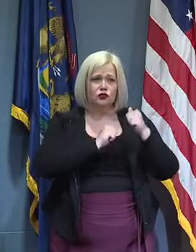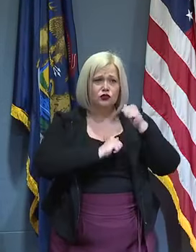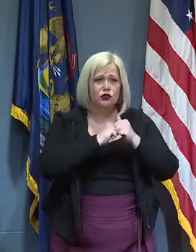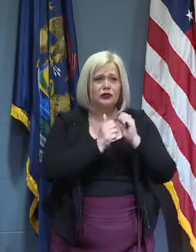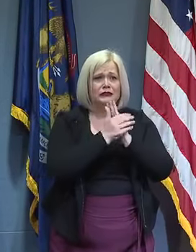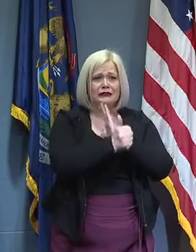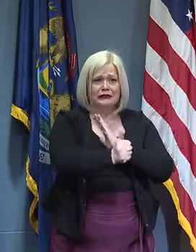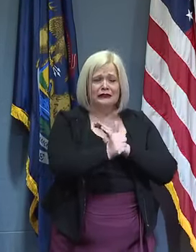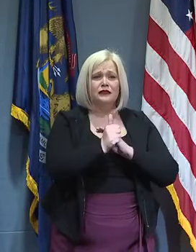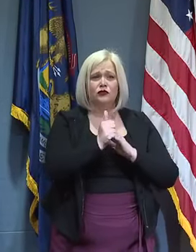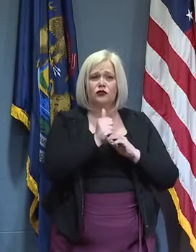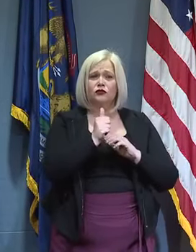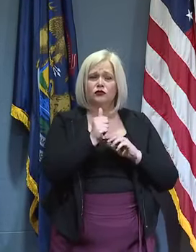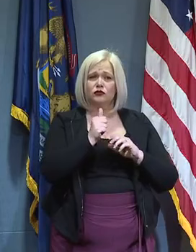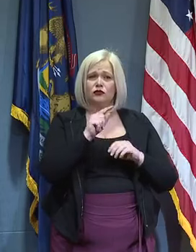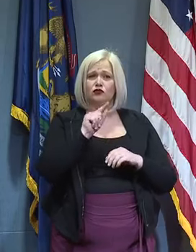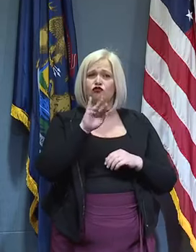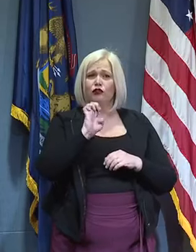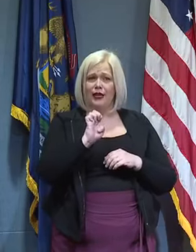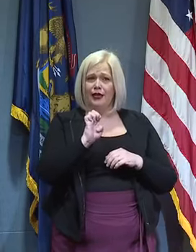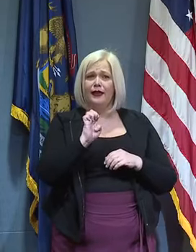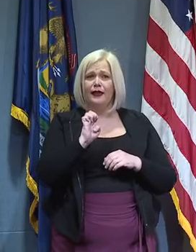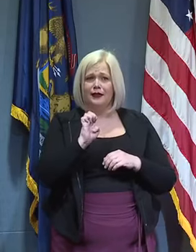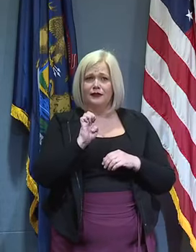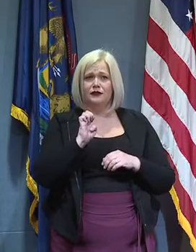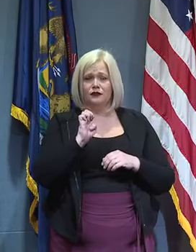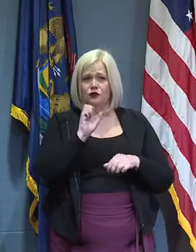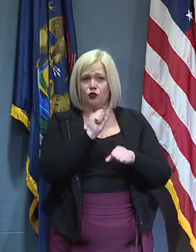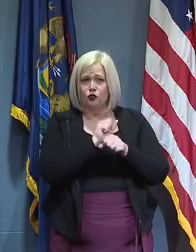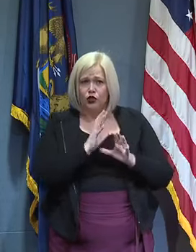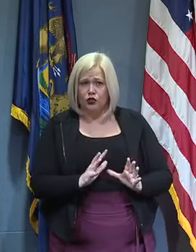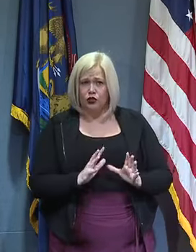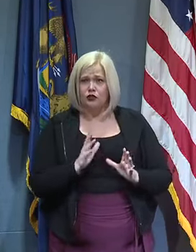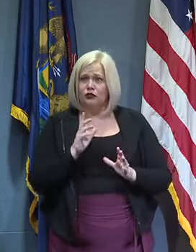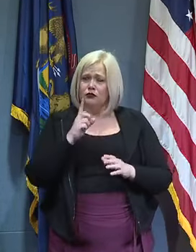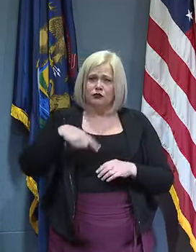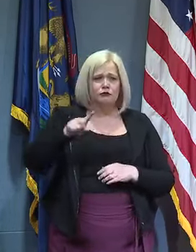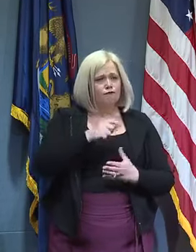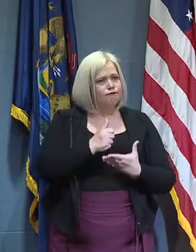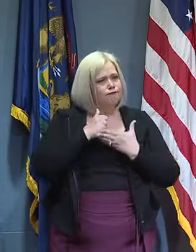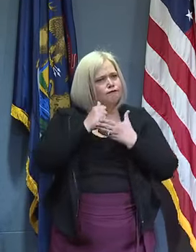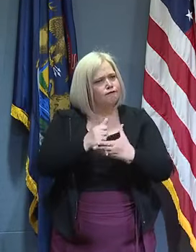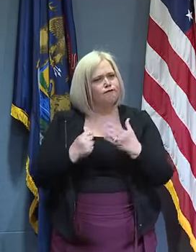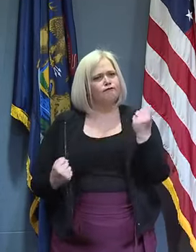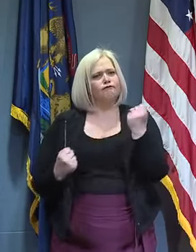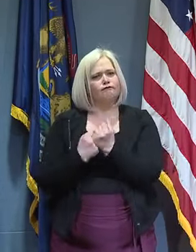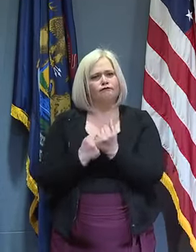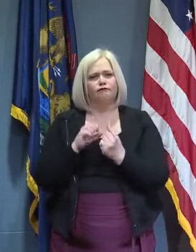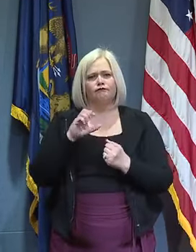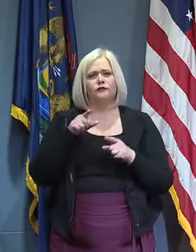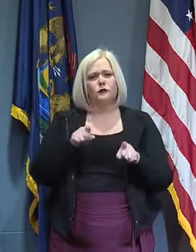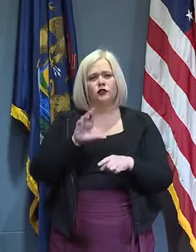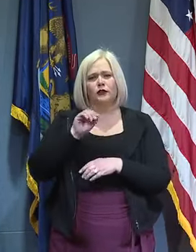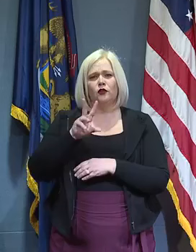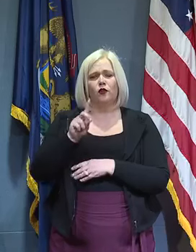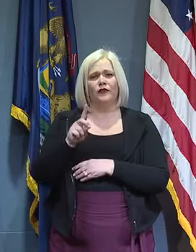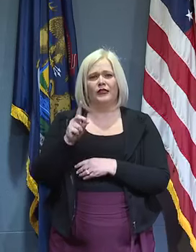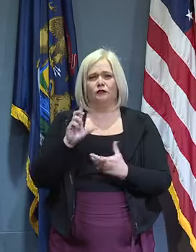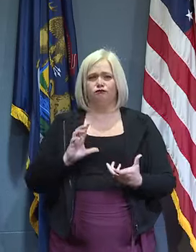women who have protected and provided critical infrastructure during the COVID crisis.